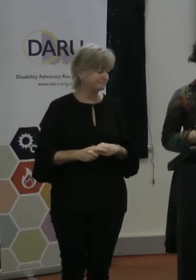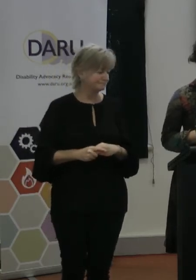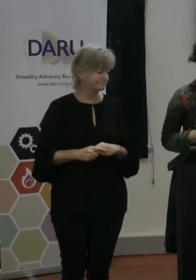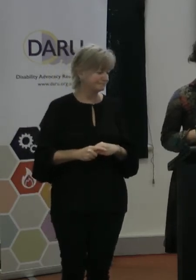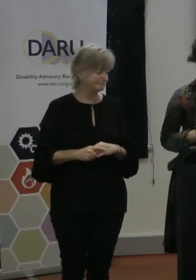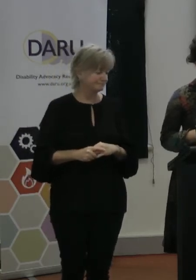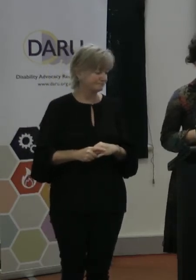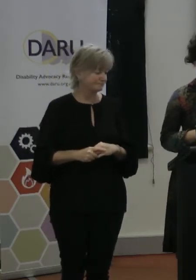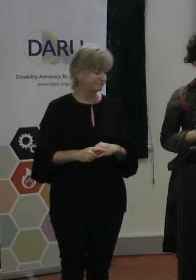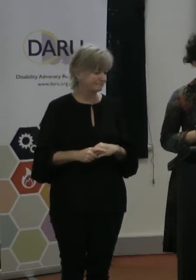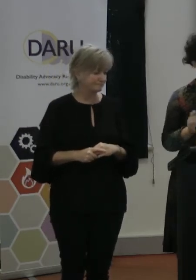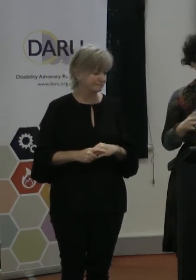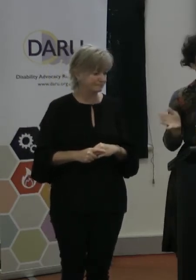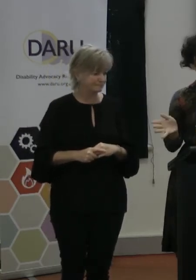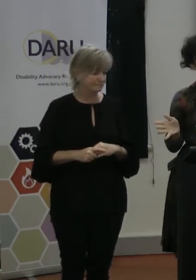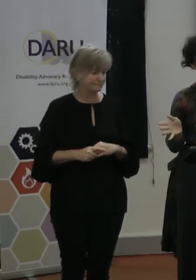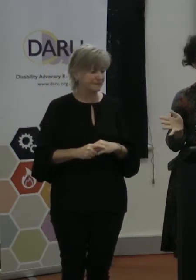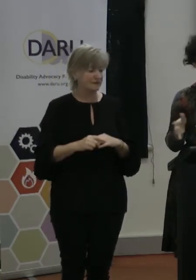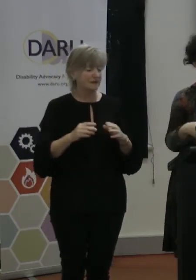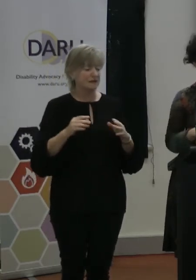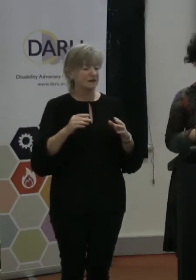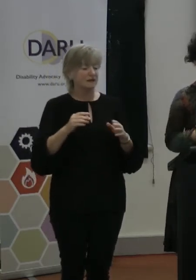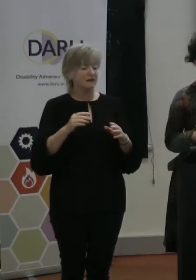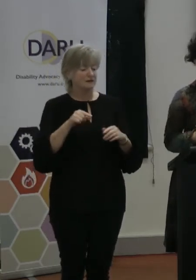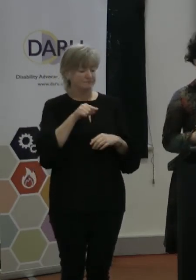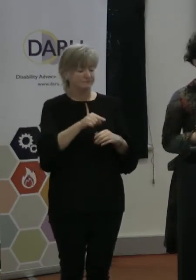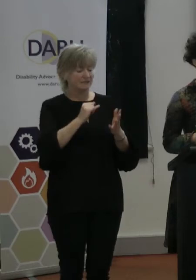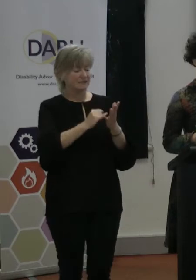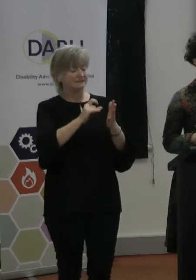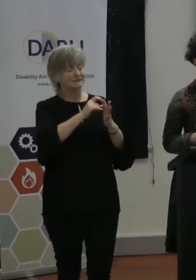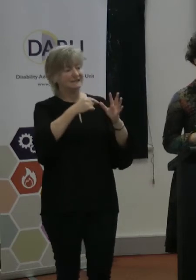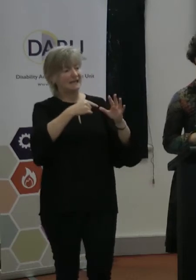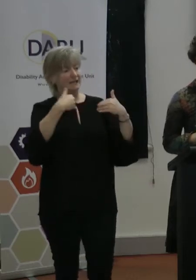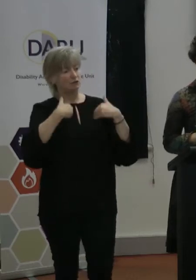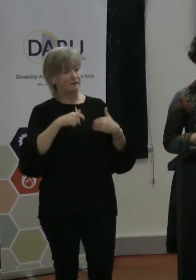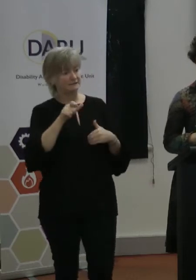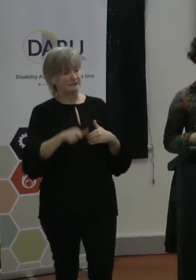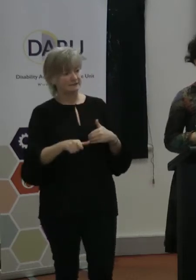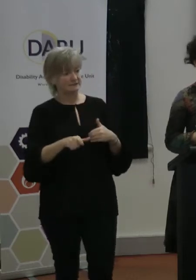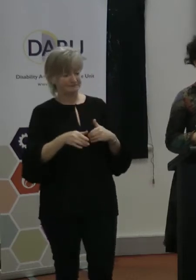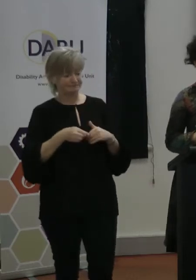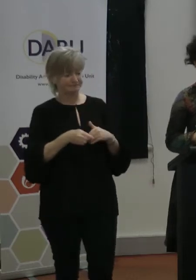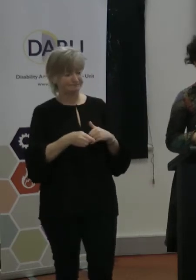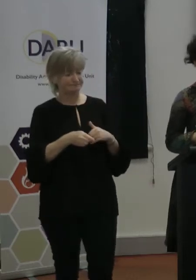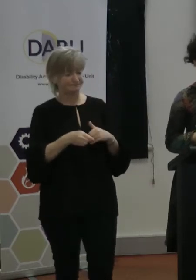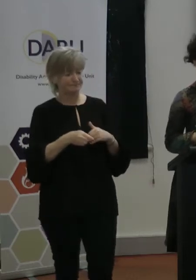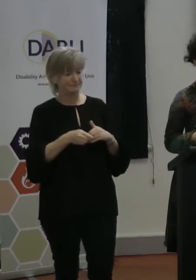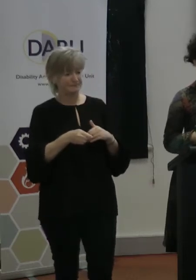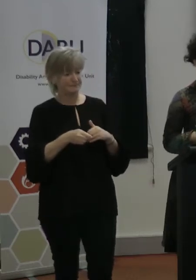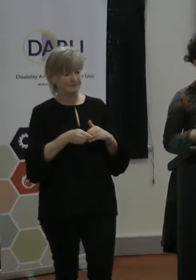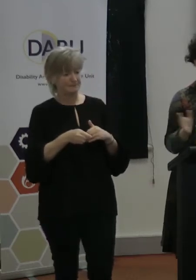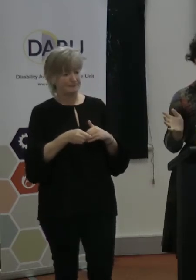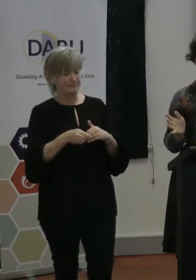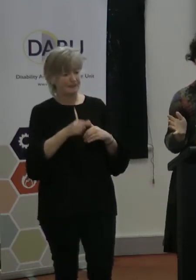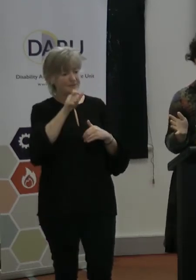With regards to ending an agreement, and this is looking at the SDA resident, under an SDA residency agreement, an SDA resident